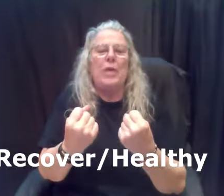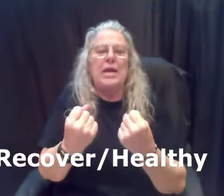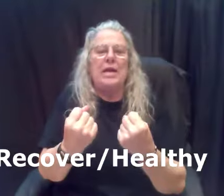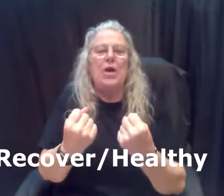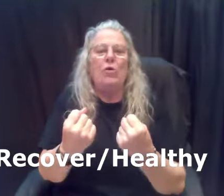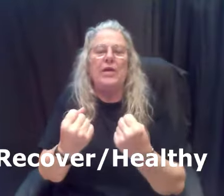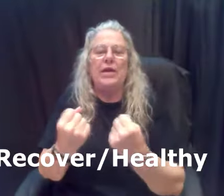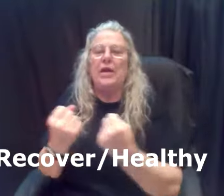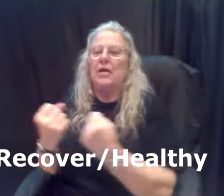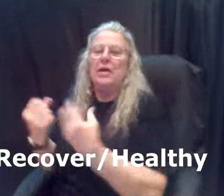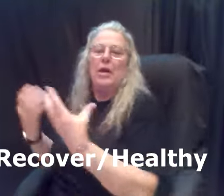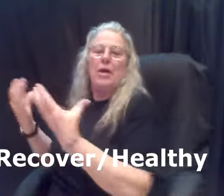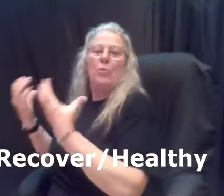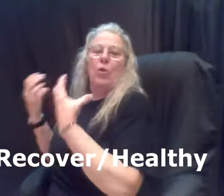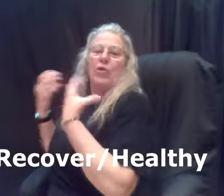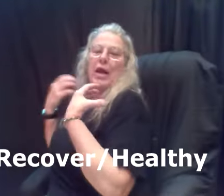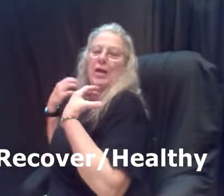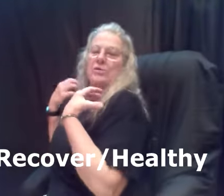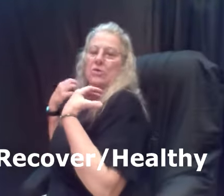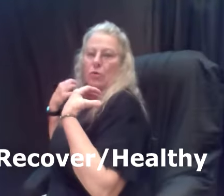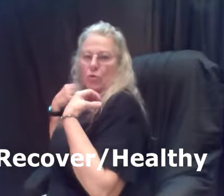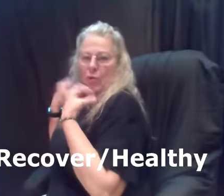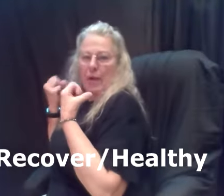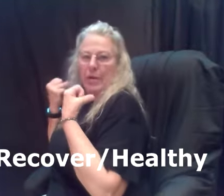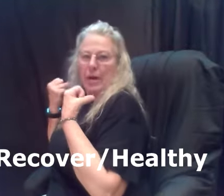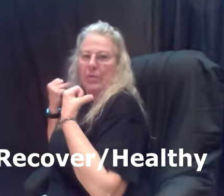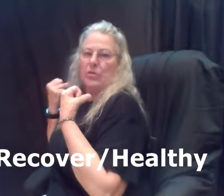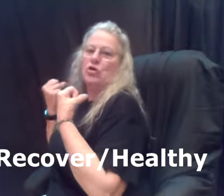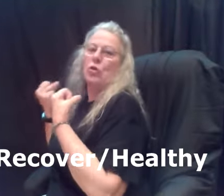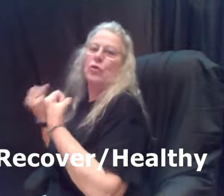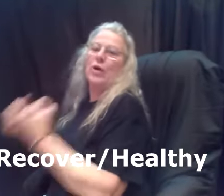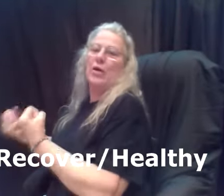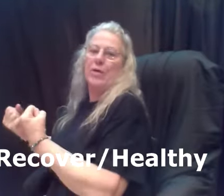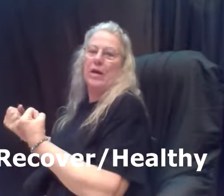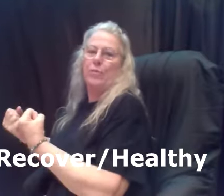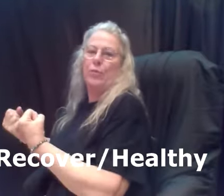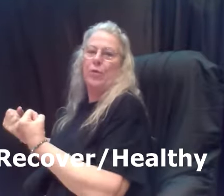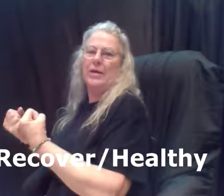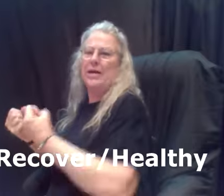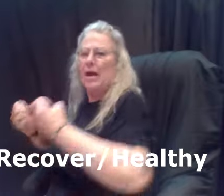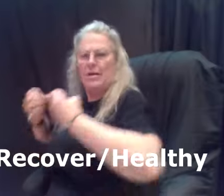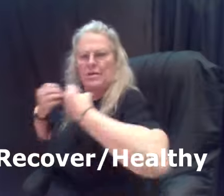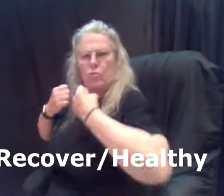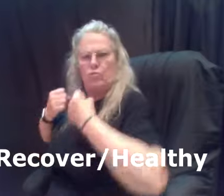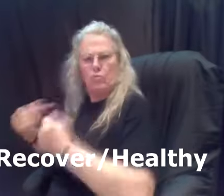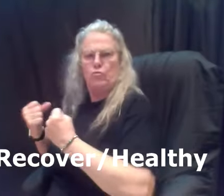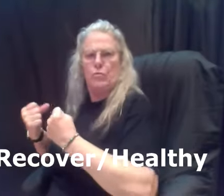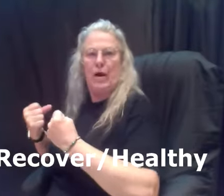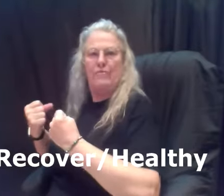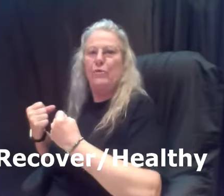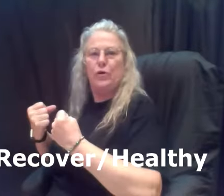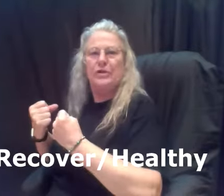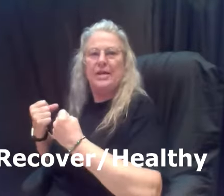it healthy again. Both hands grabbing at the shoulder area and pulling it out. It's like, whoa, I feel good today.